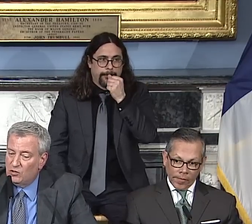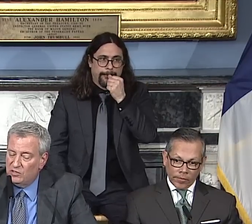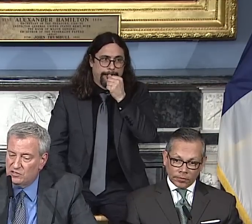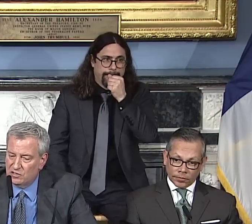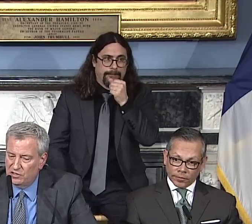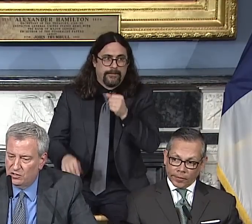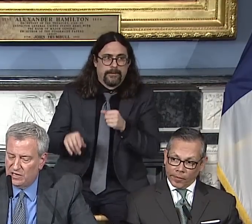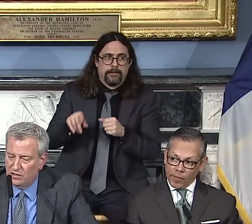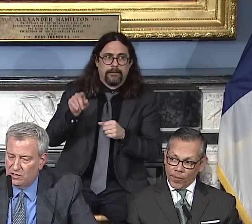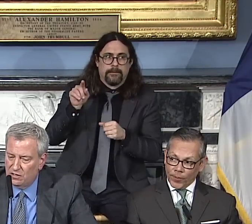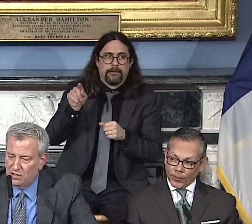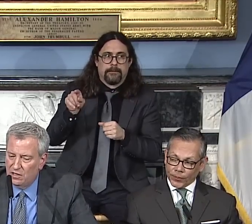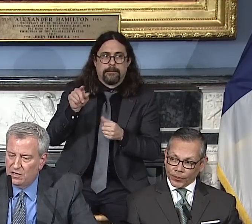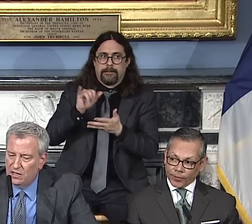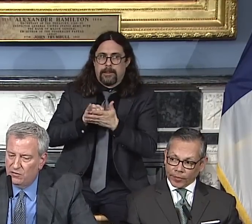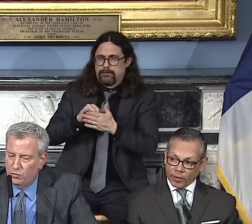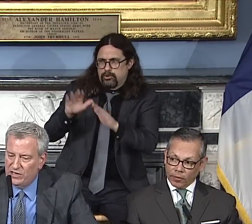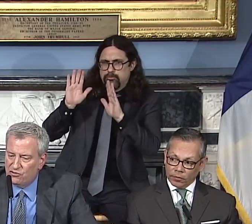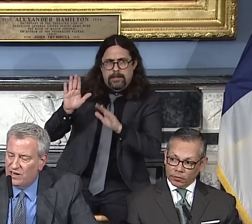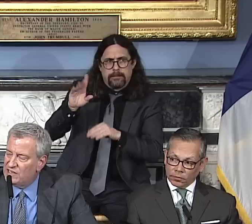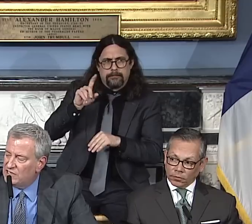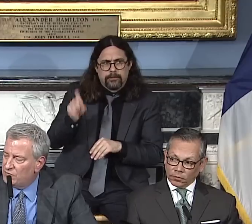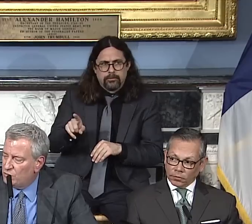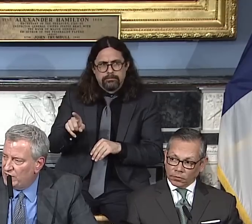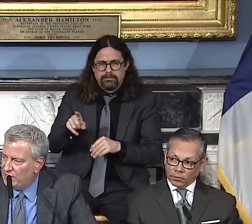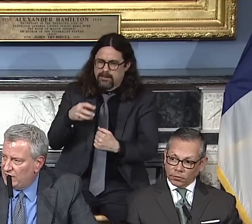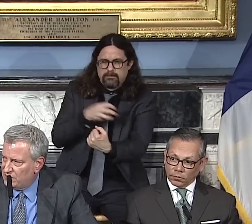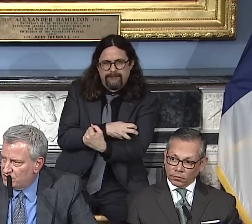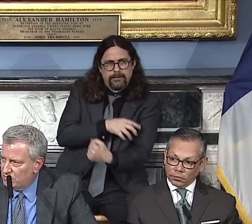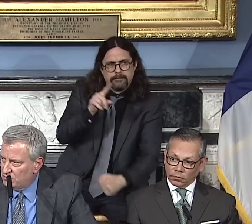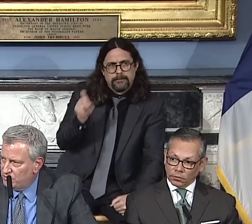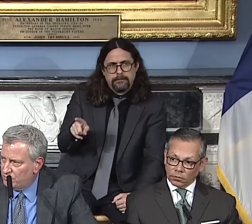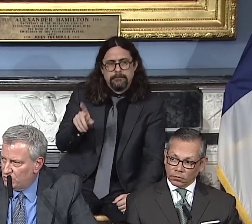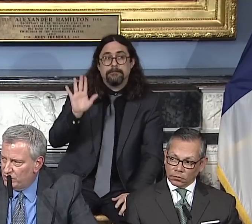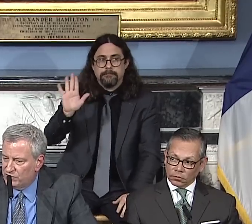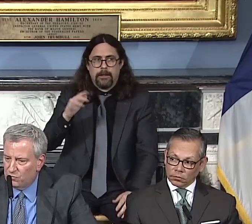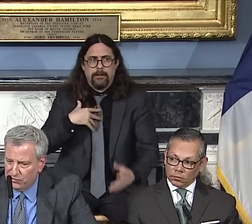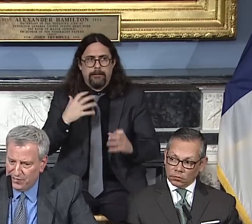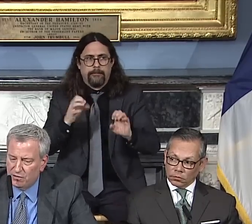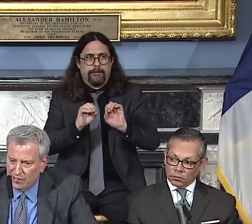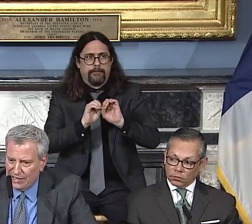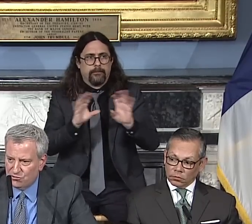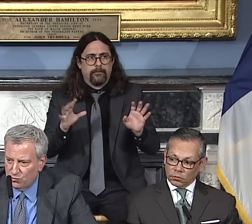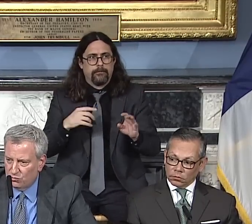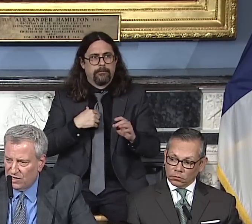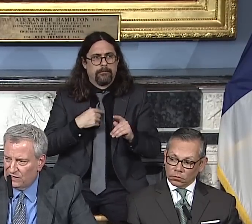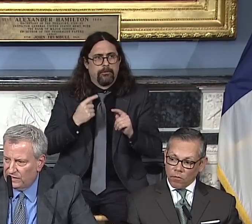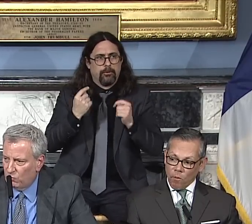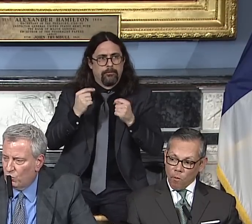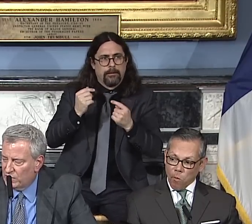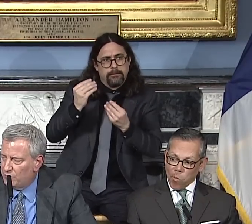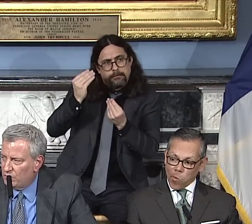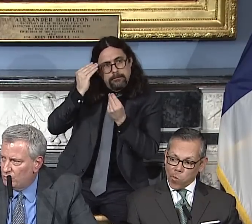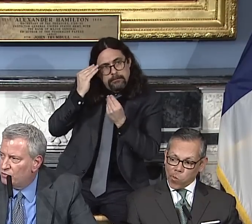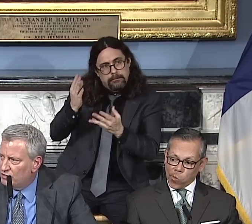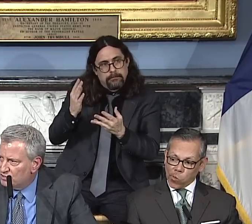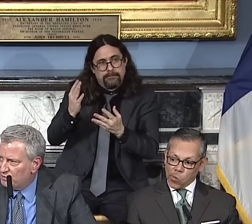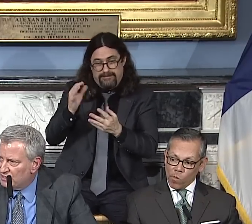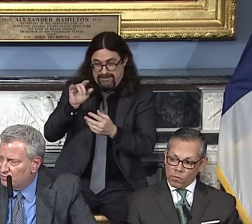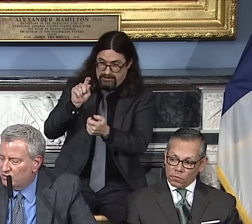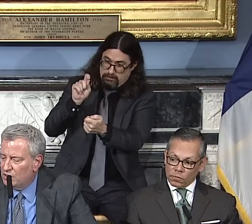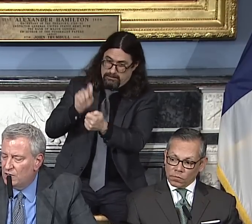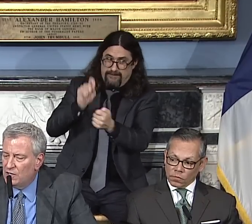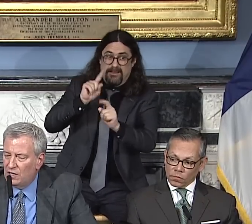sure we're always clear about it. If we tried to give you that answer before we've completed the actual modeling and wargaming, we wouldn't